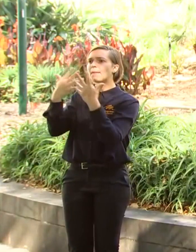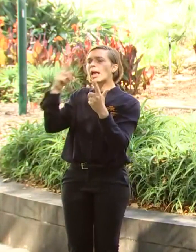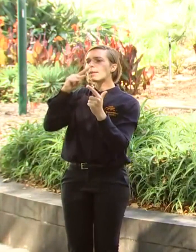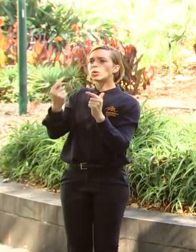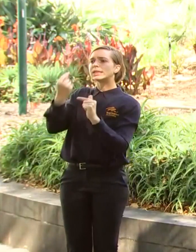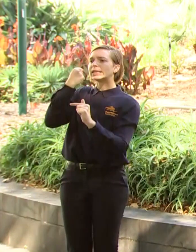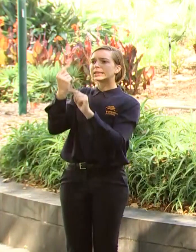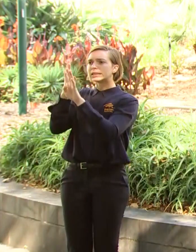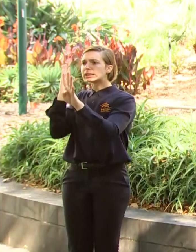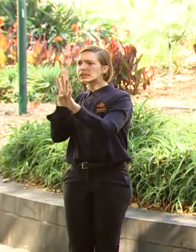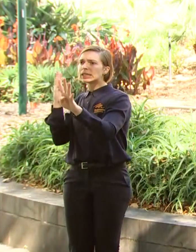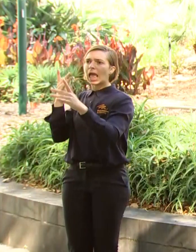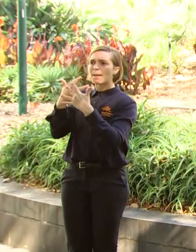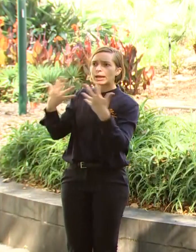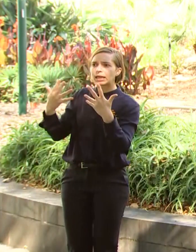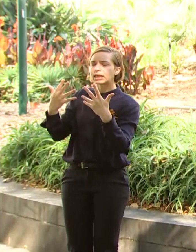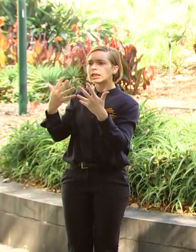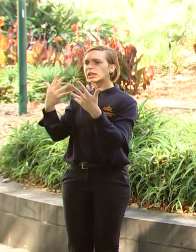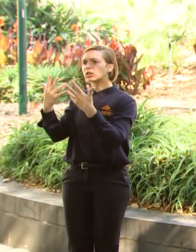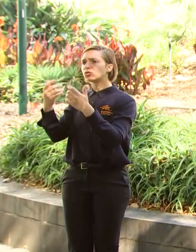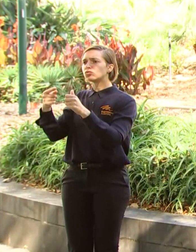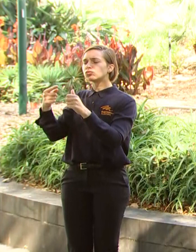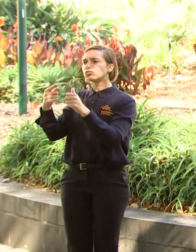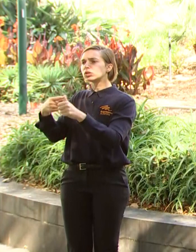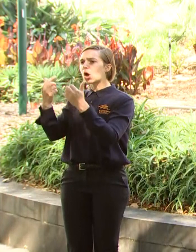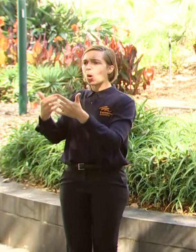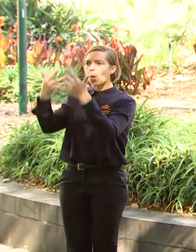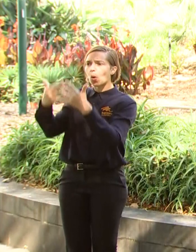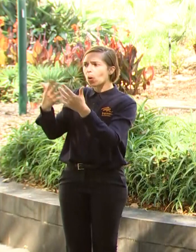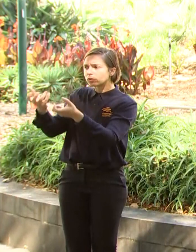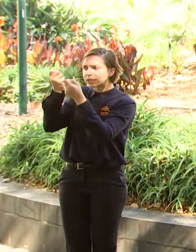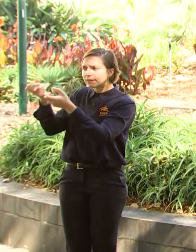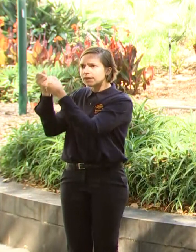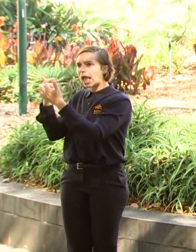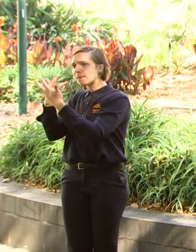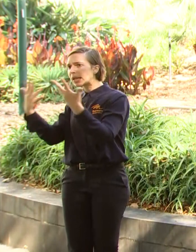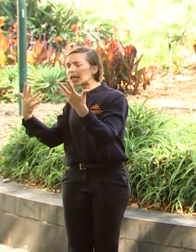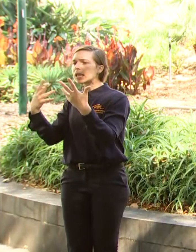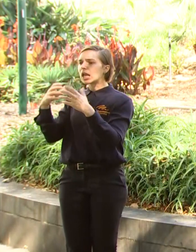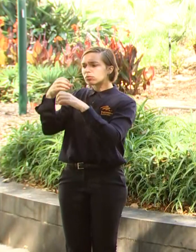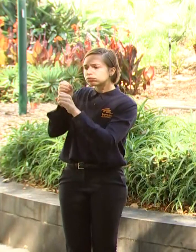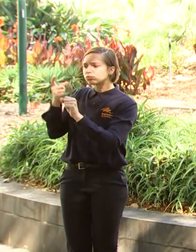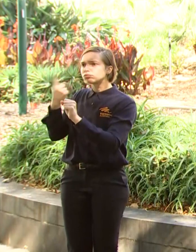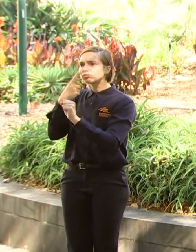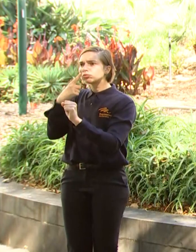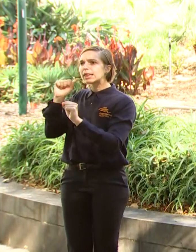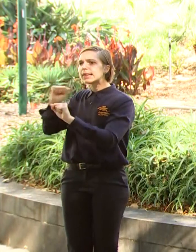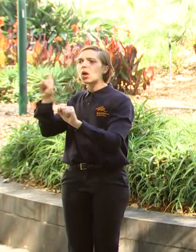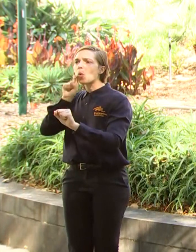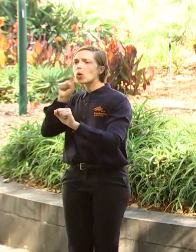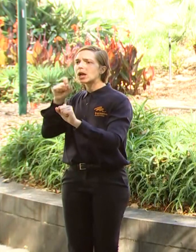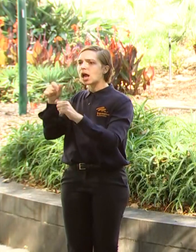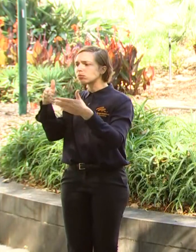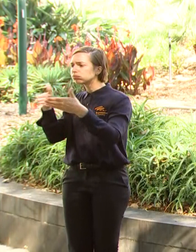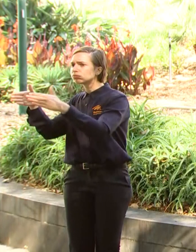of those things. That it's not me that sits down and goes through the spreadsheet, it'll be the public health team, and then they'll provide me with advice. And believe me, none of us